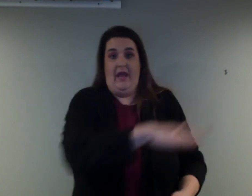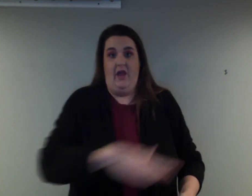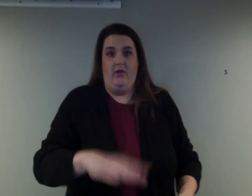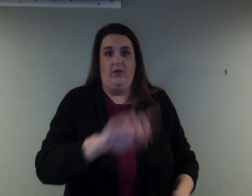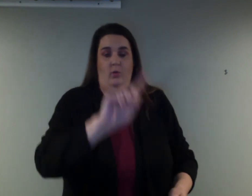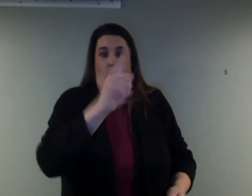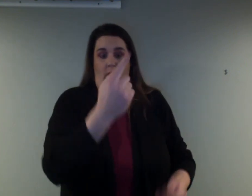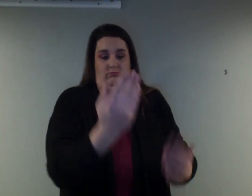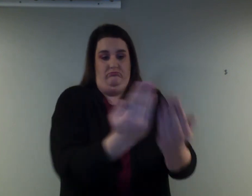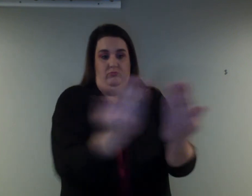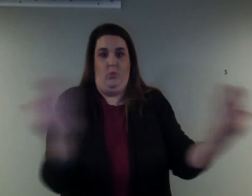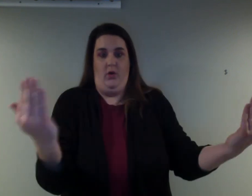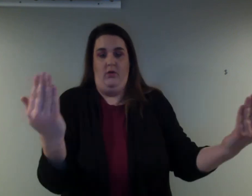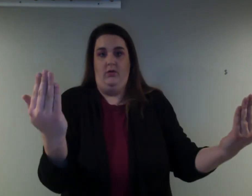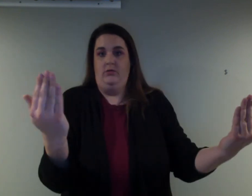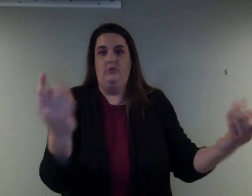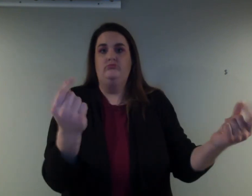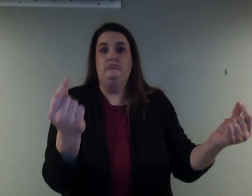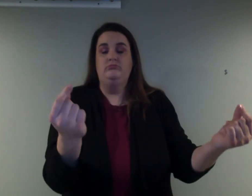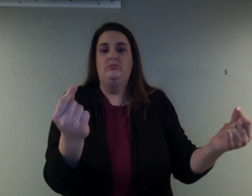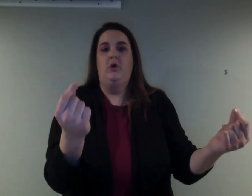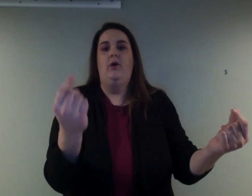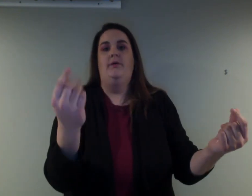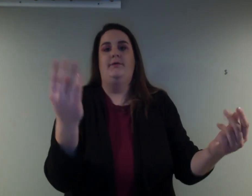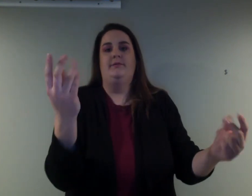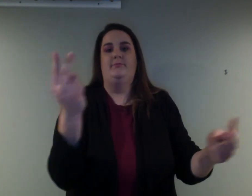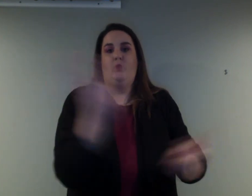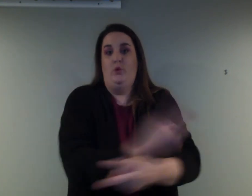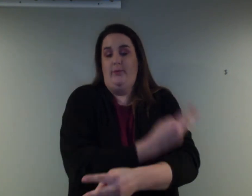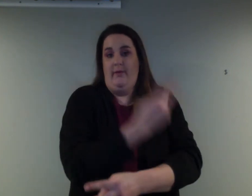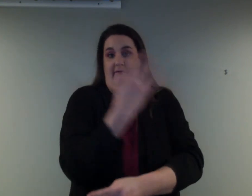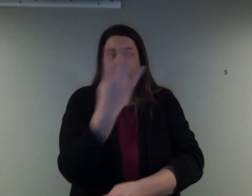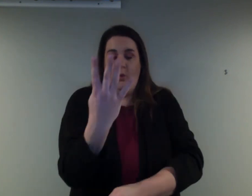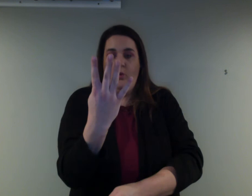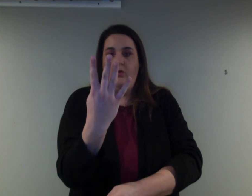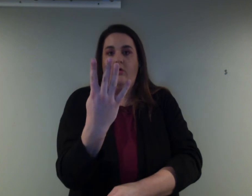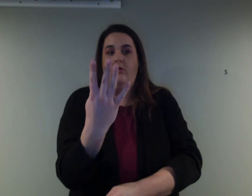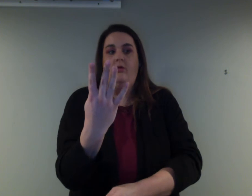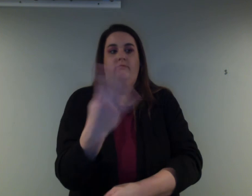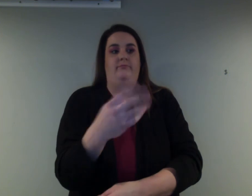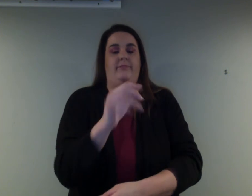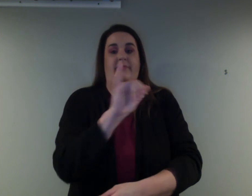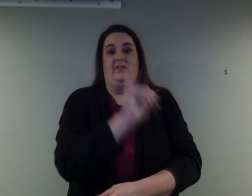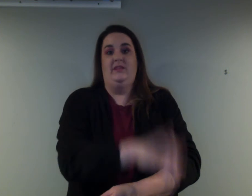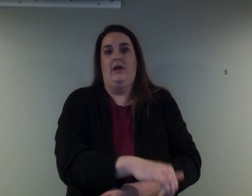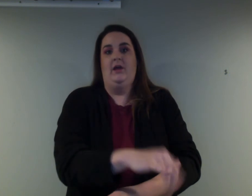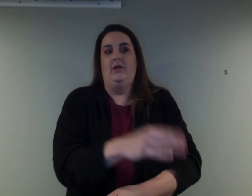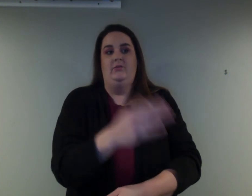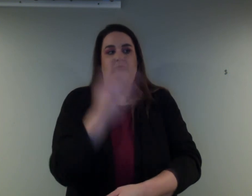just multiply by 4 to find out how much wood we'll need for the walls.